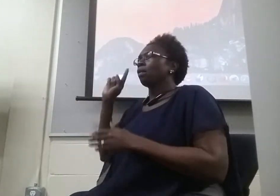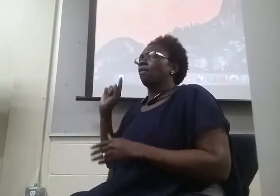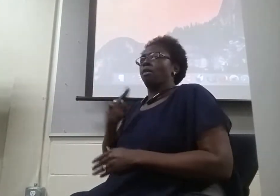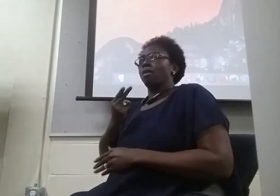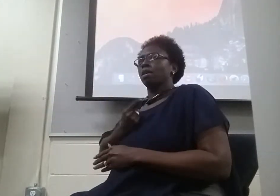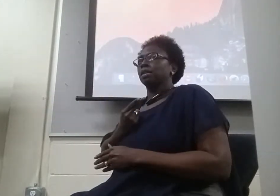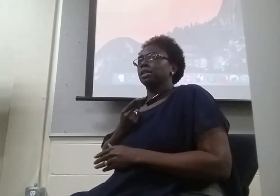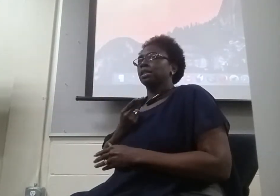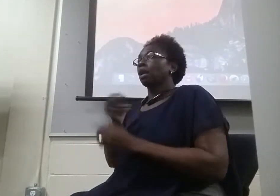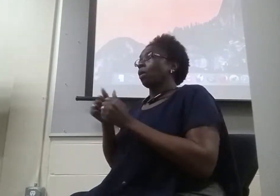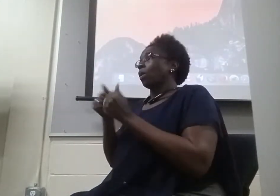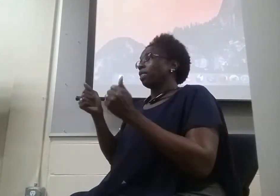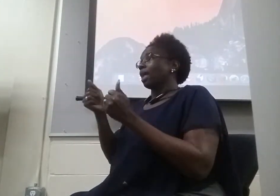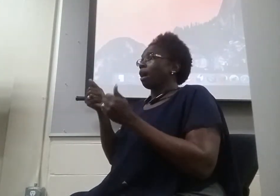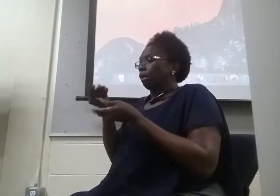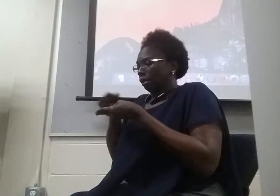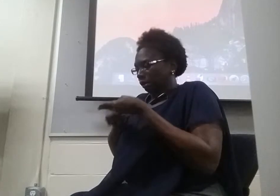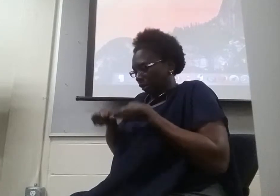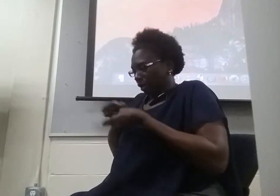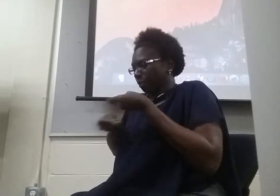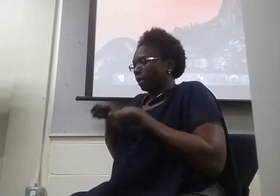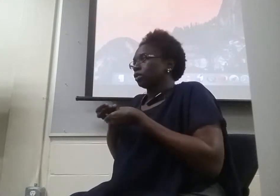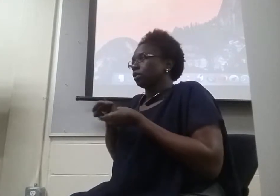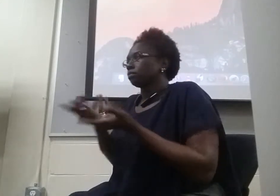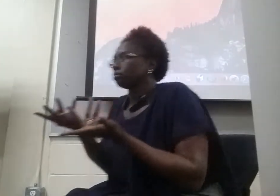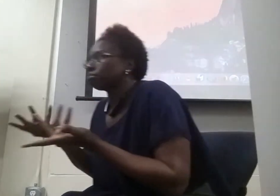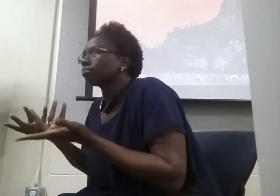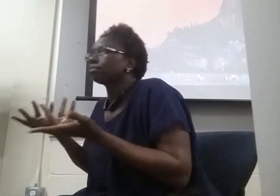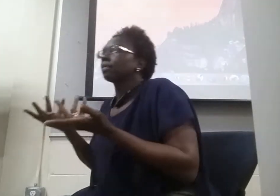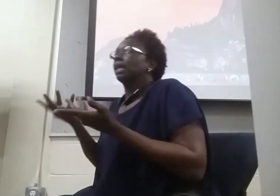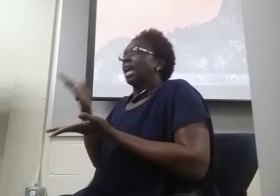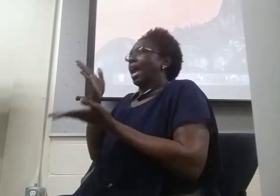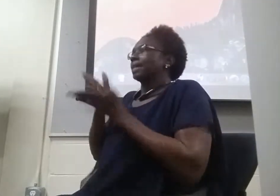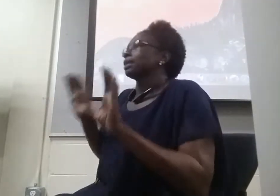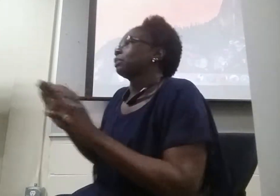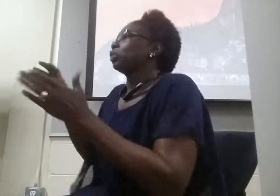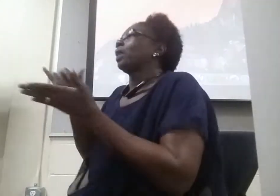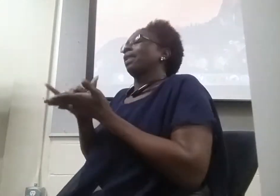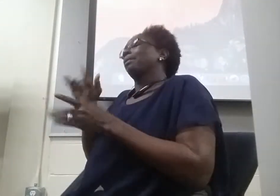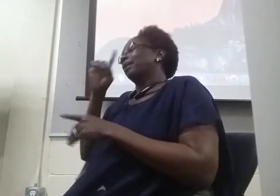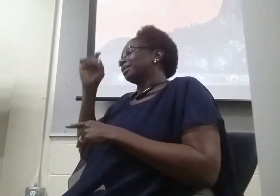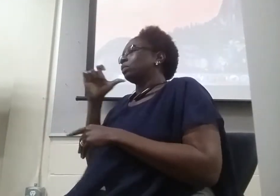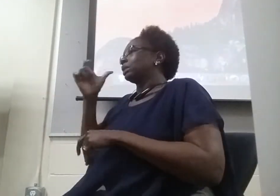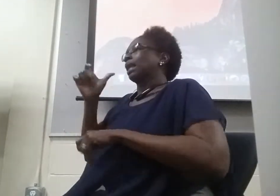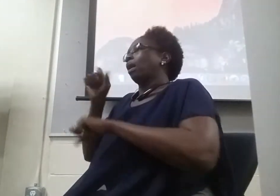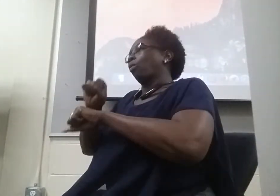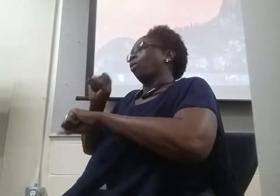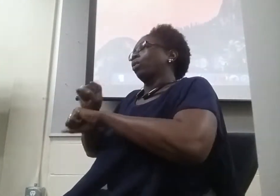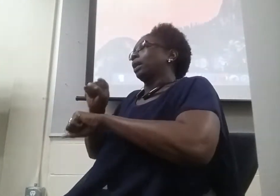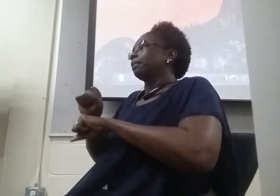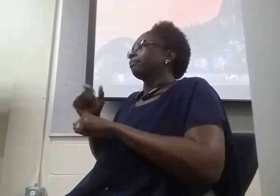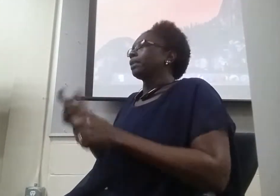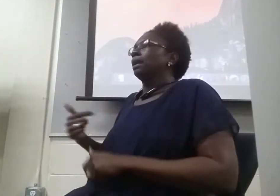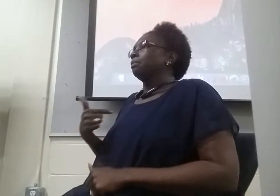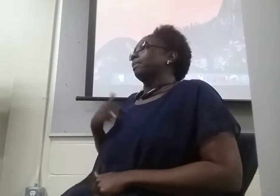but would you do this book cover? Which I stopped doing because it's just didn't work. I'm not a great business person to